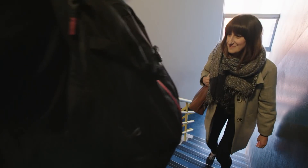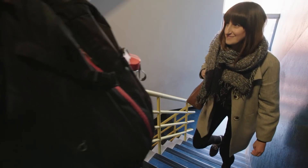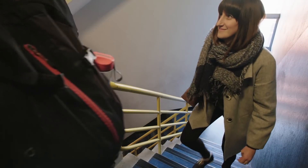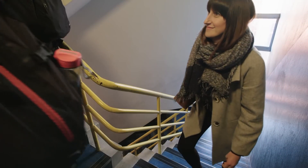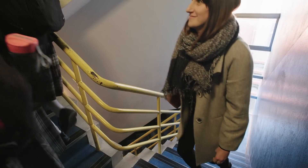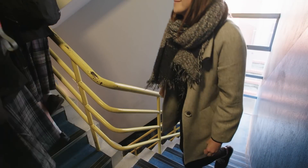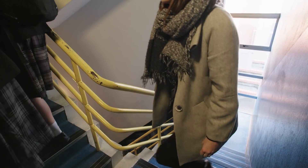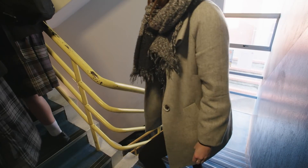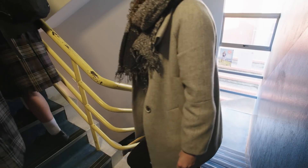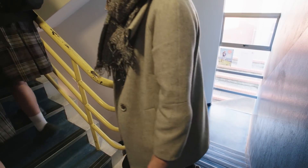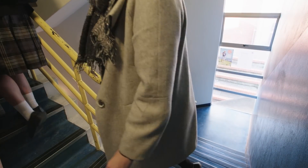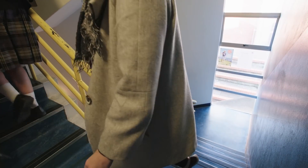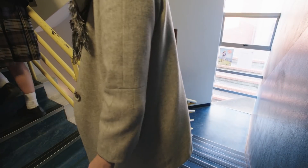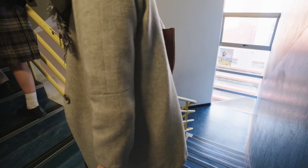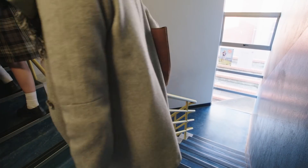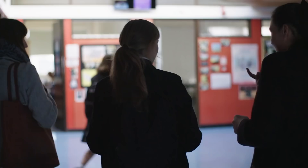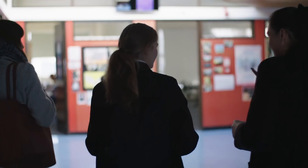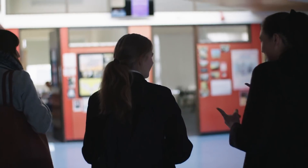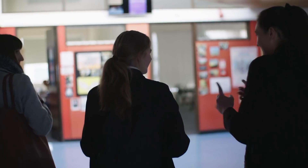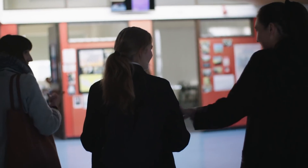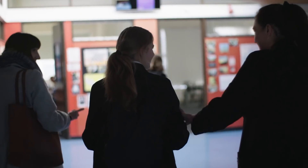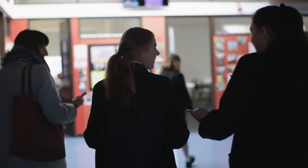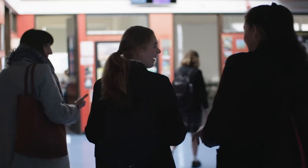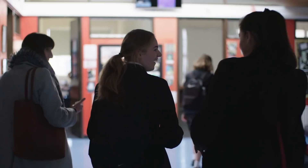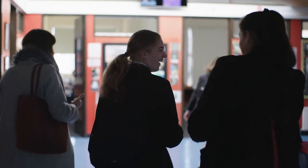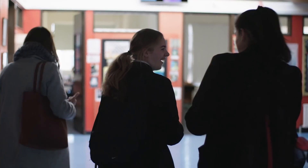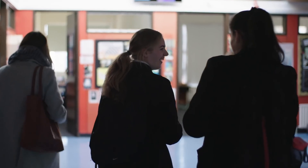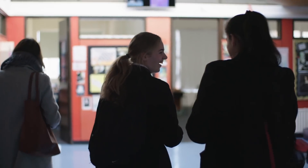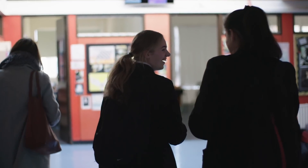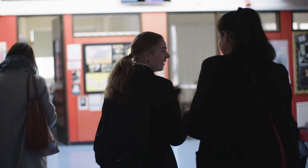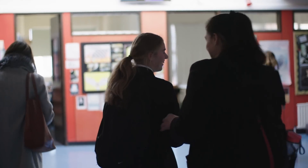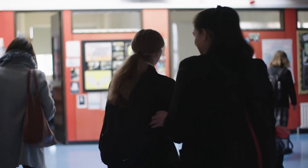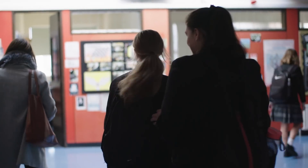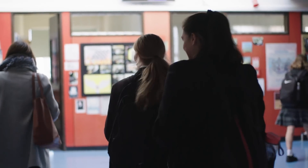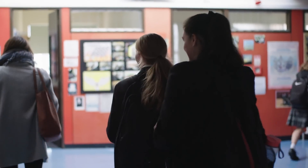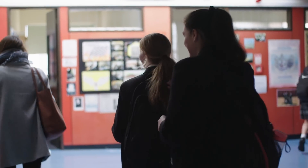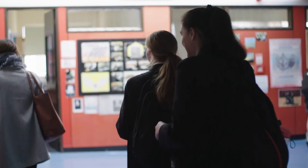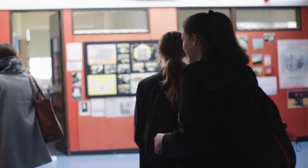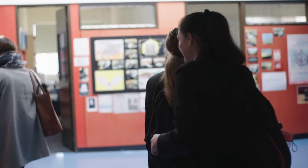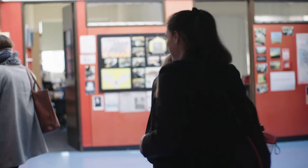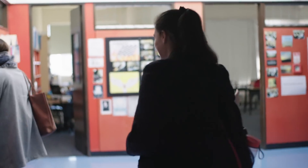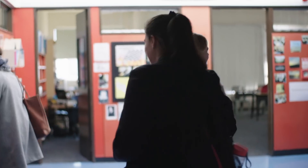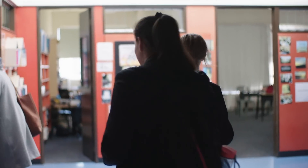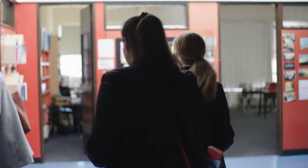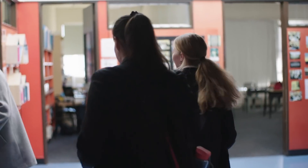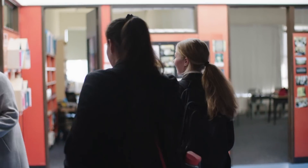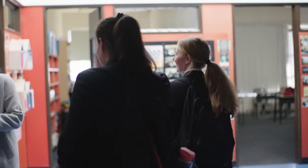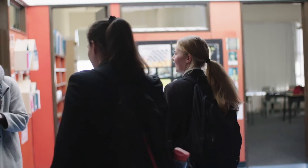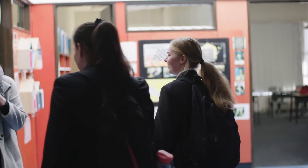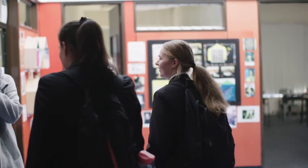self-funded the sign language interpreter to make sure that Zoe could have access in her mainstream school. And we ended up going to a Human Rights Commission and we laid a complaint,